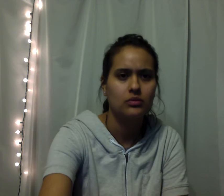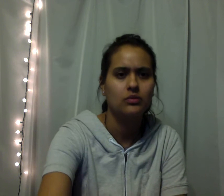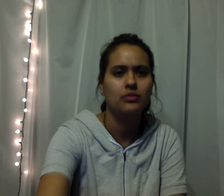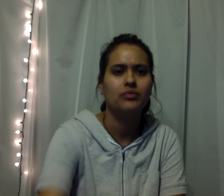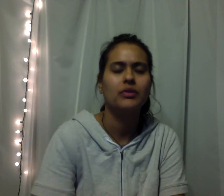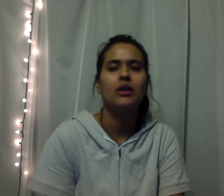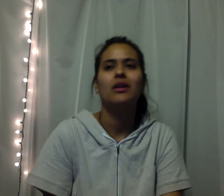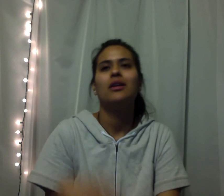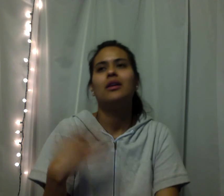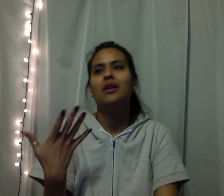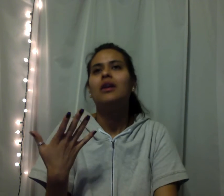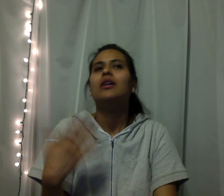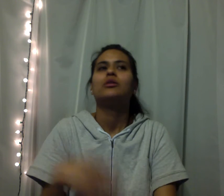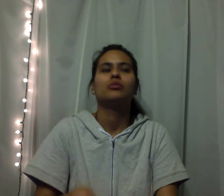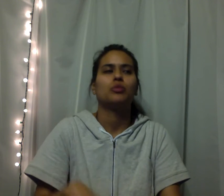wet.